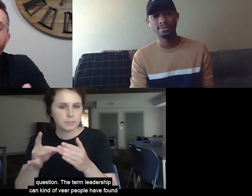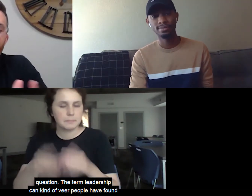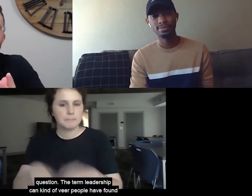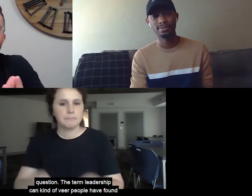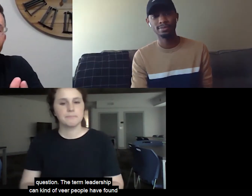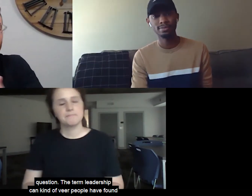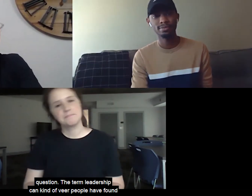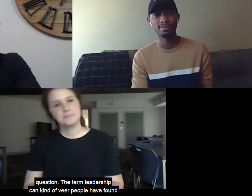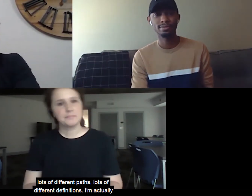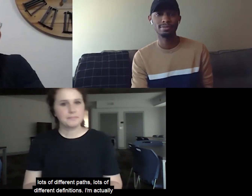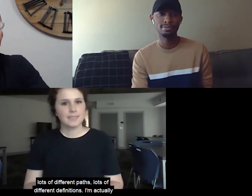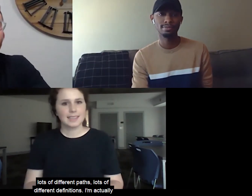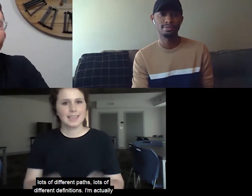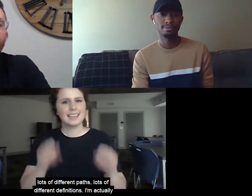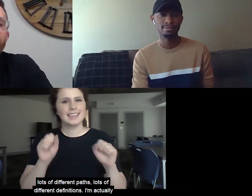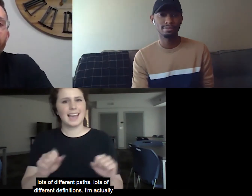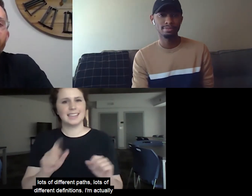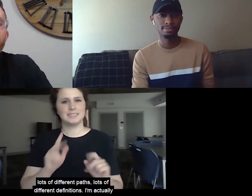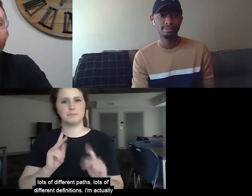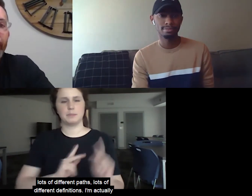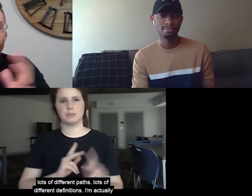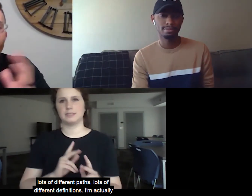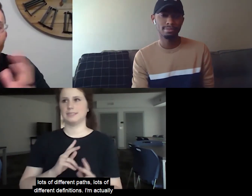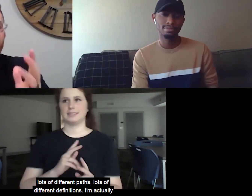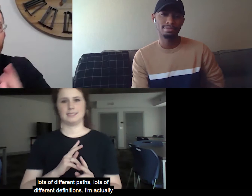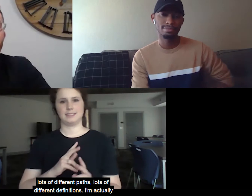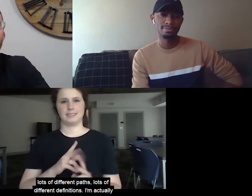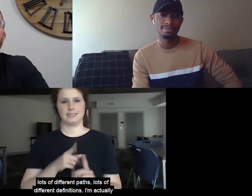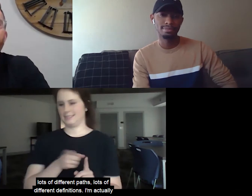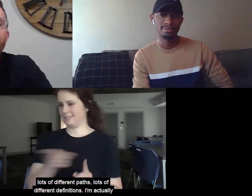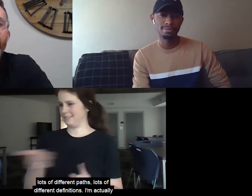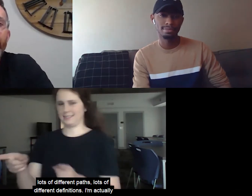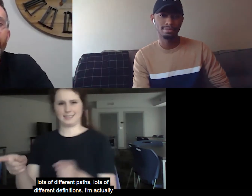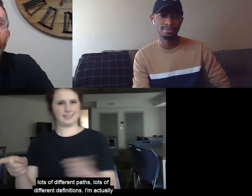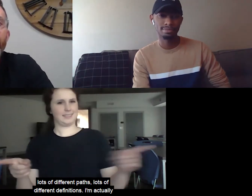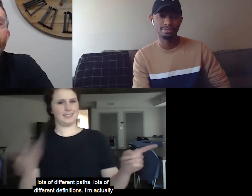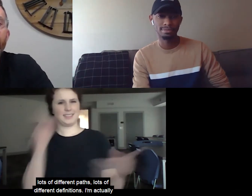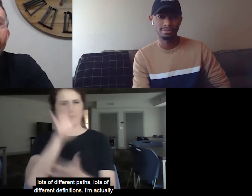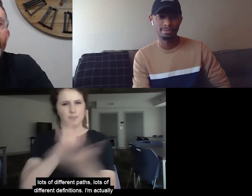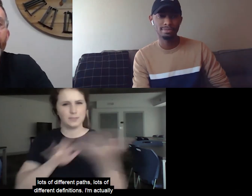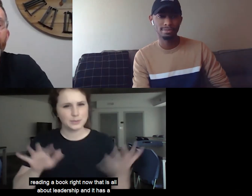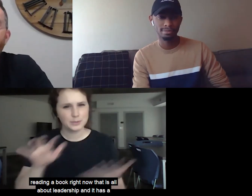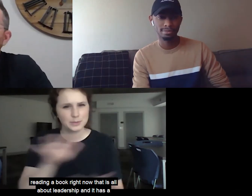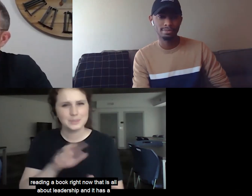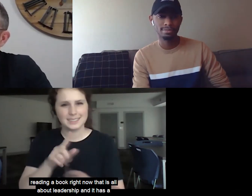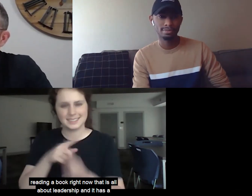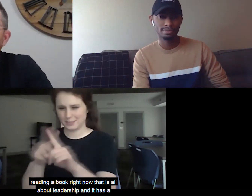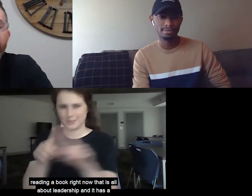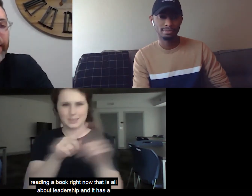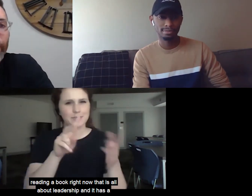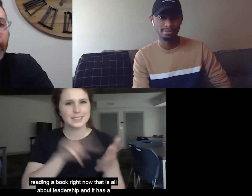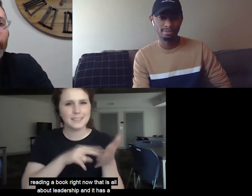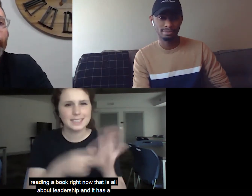can kind of veer people. I've found lots of different paths, lots of different definitions, and I'm